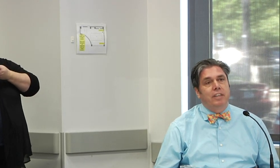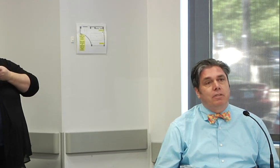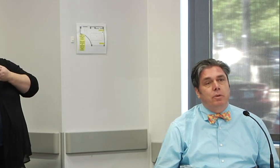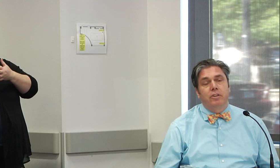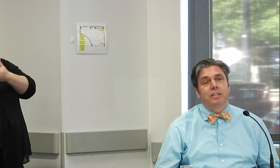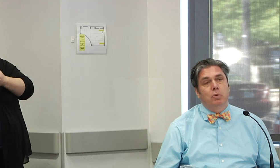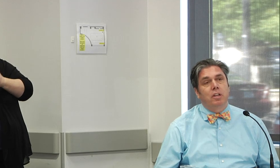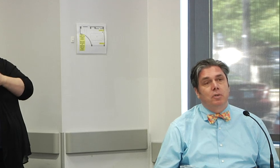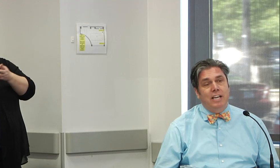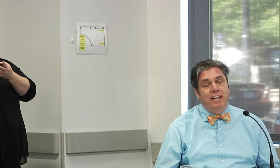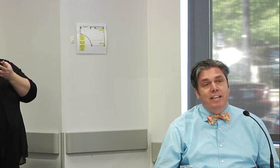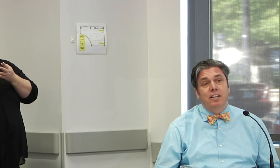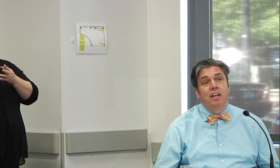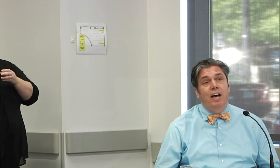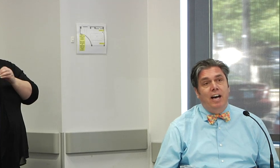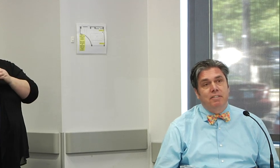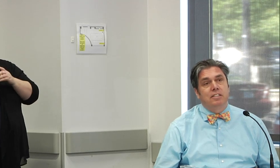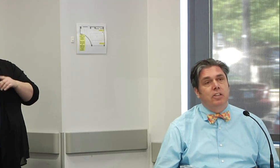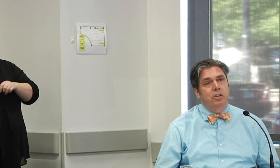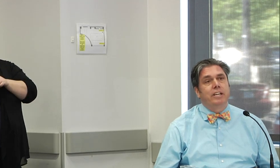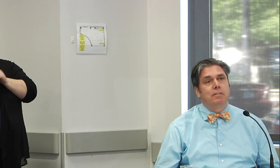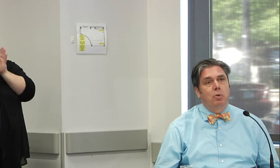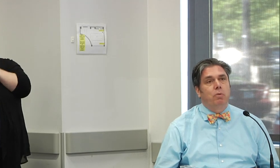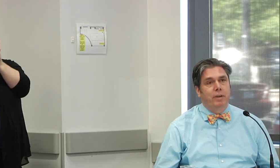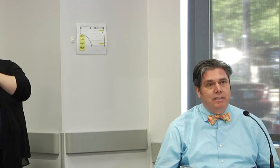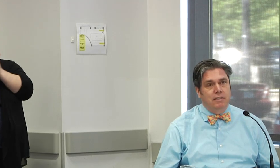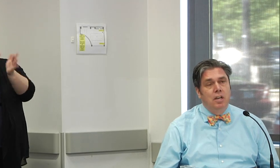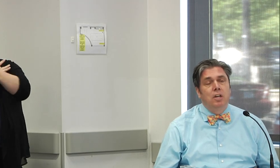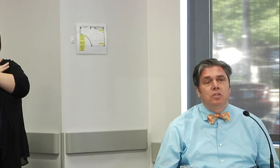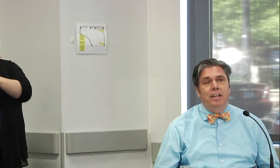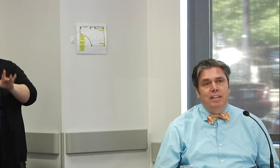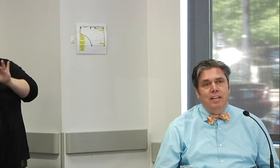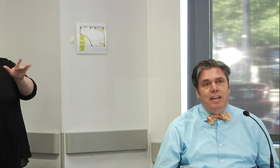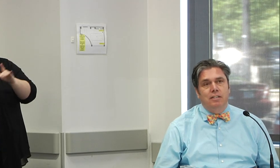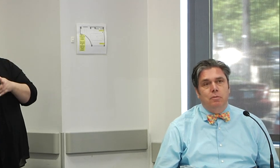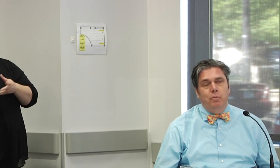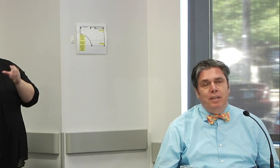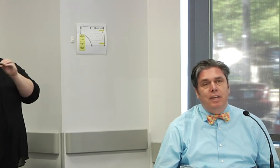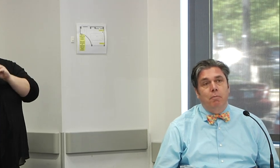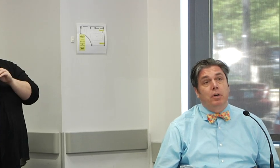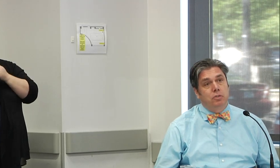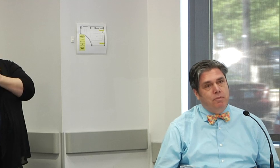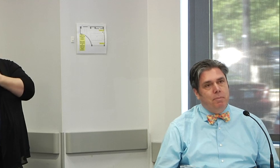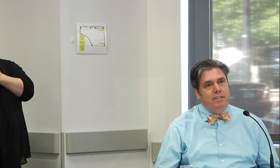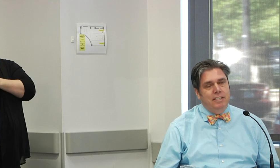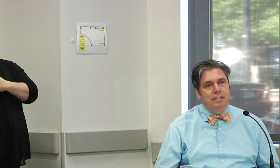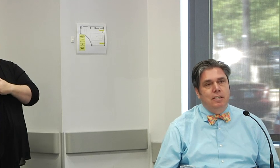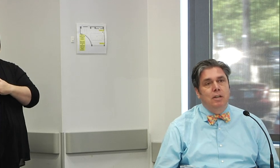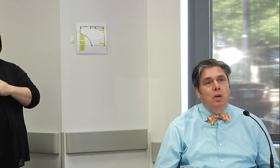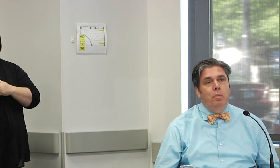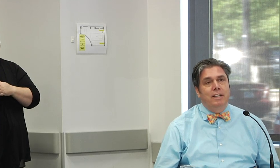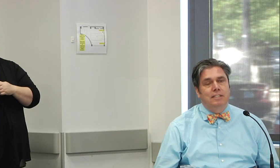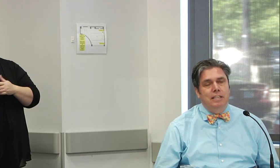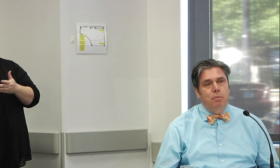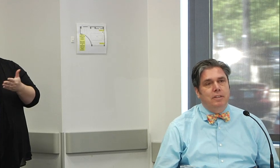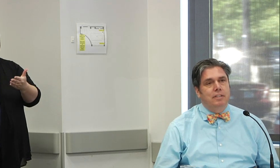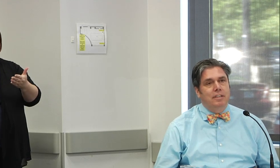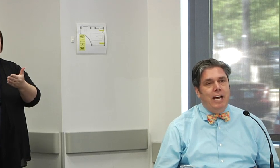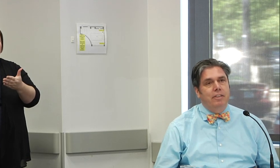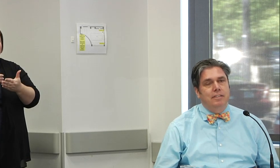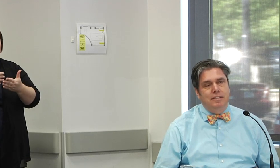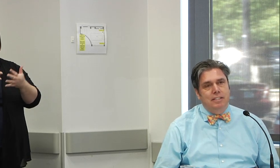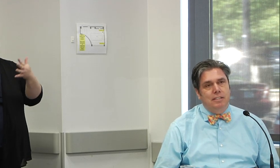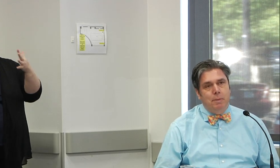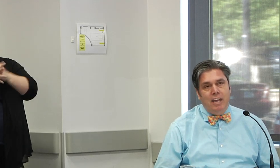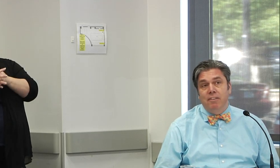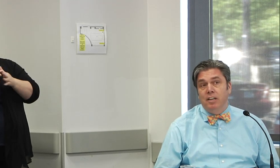things where there is more close contact, obviously there is more risk. So I think as we approach football season, we can see how the